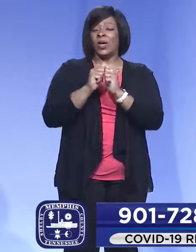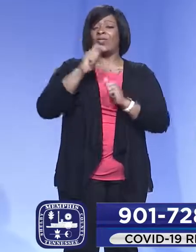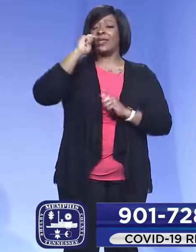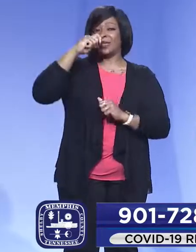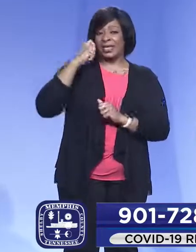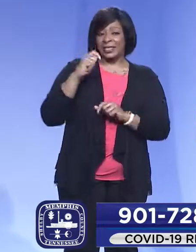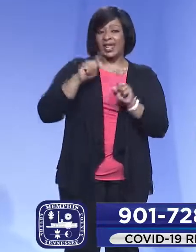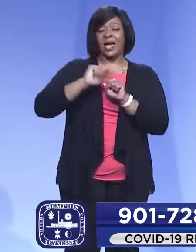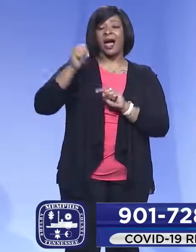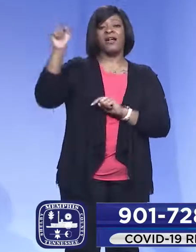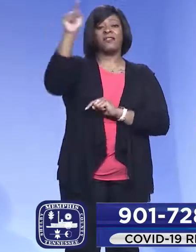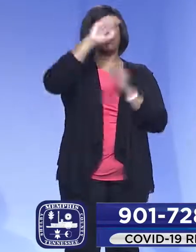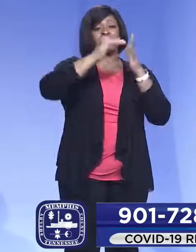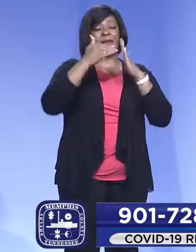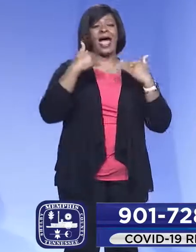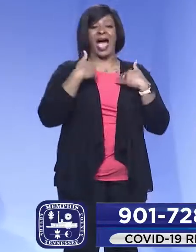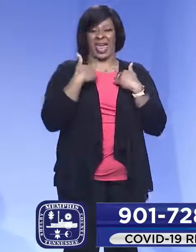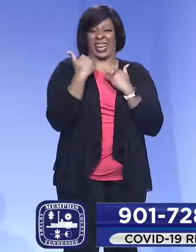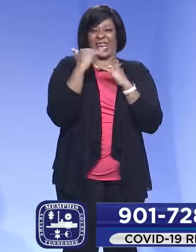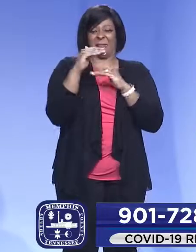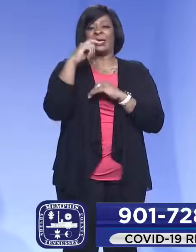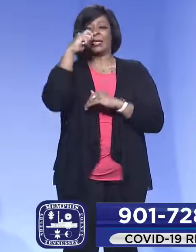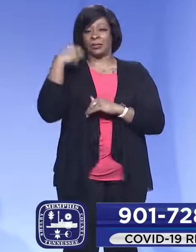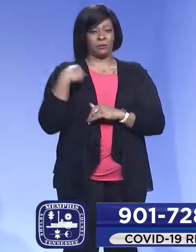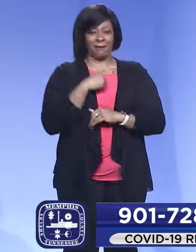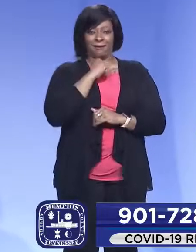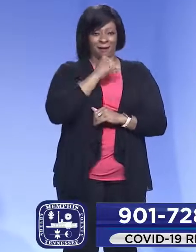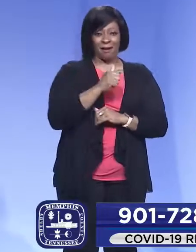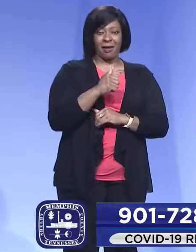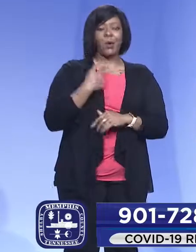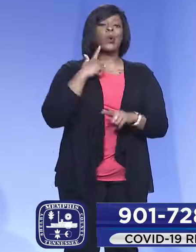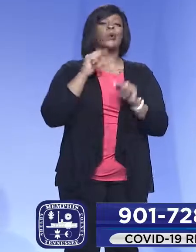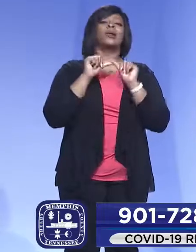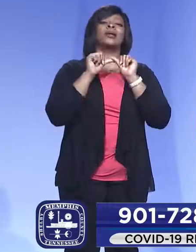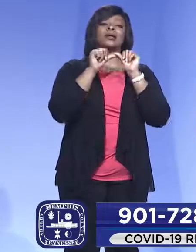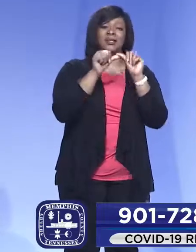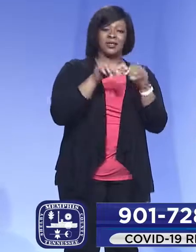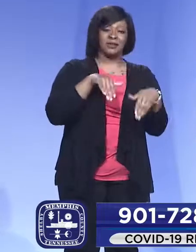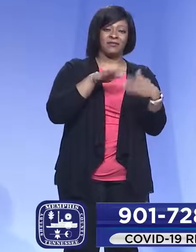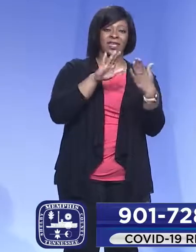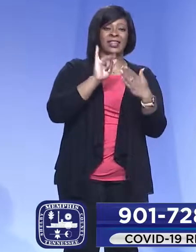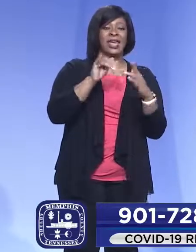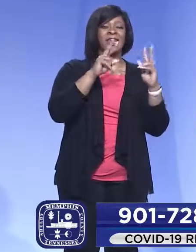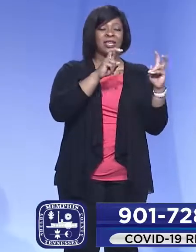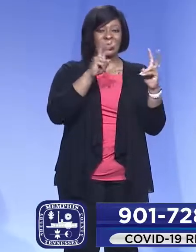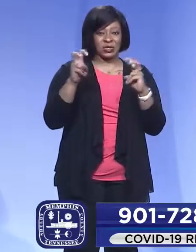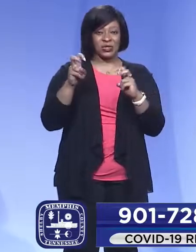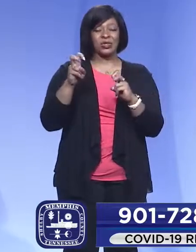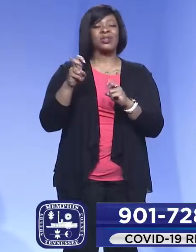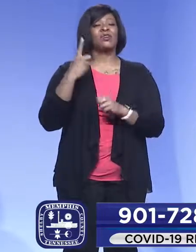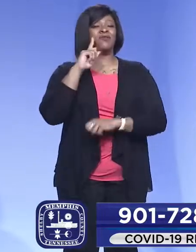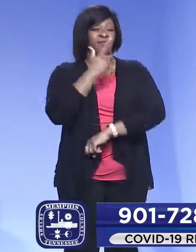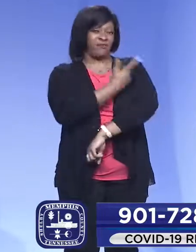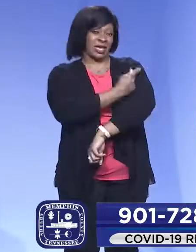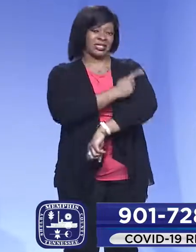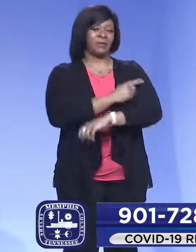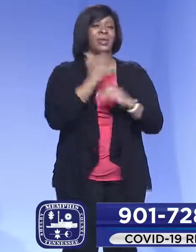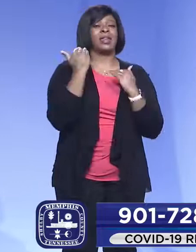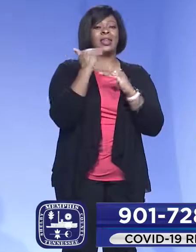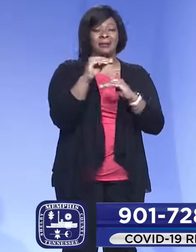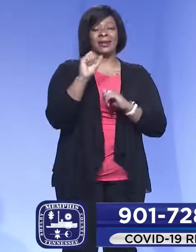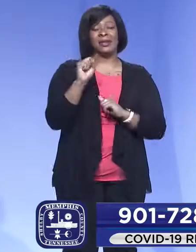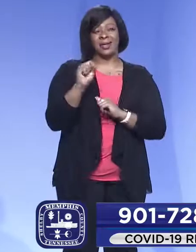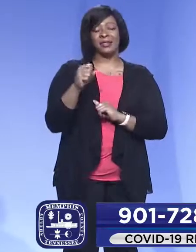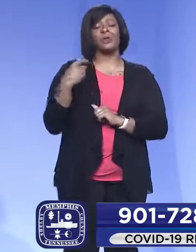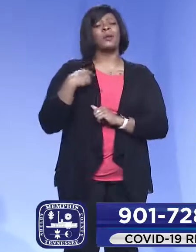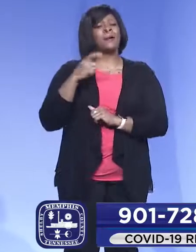other communities did, but we will face and continue to face that particular issue for vaccine. We have to